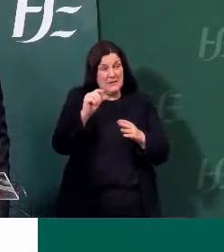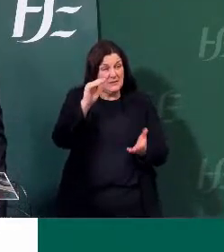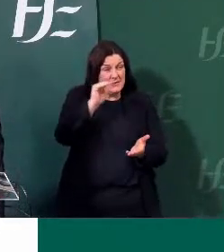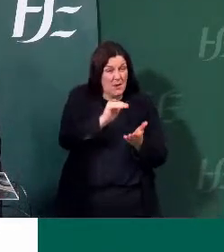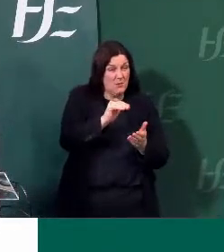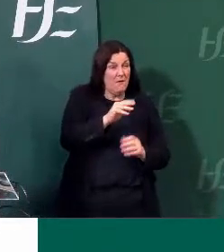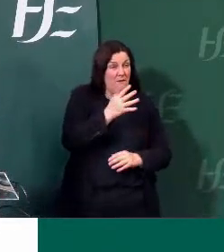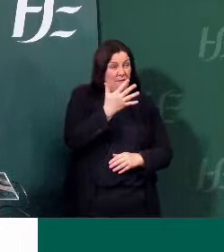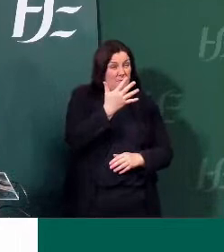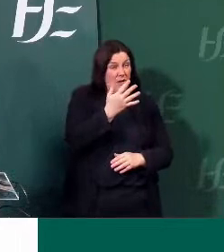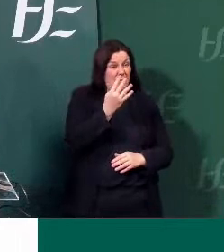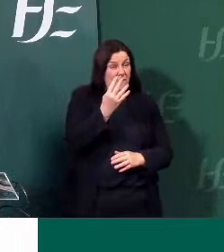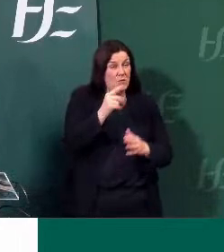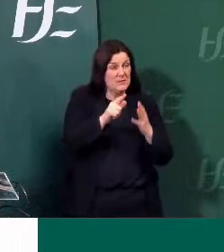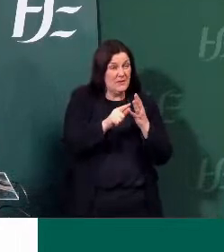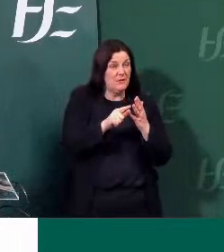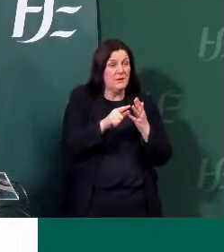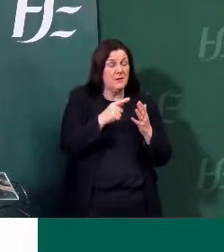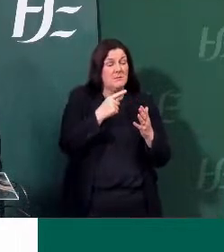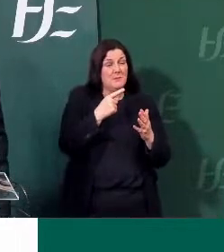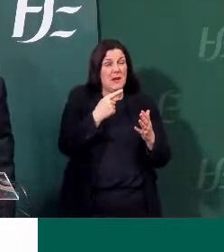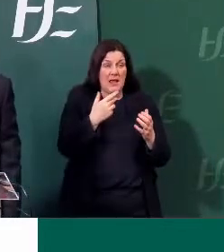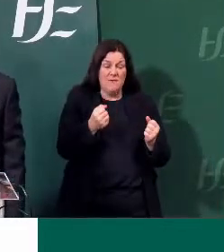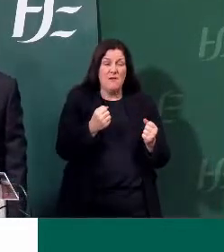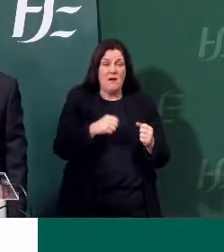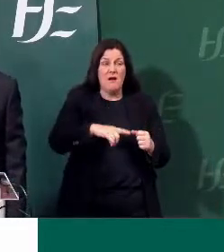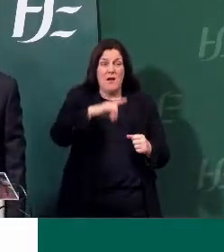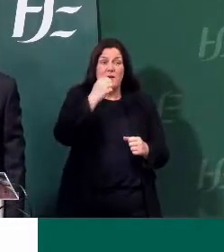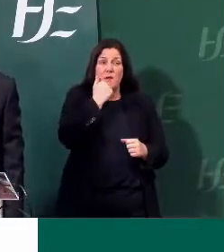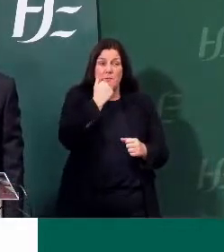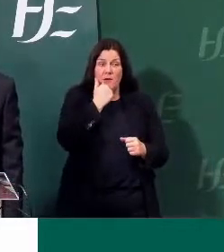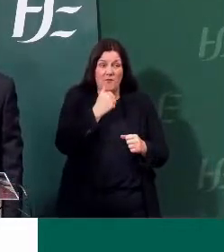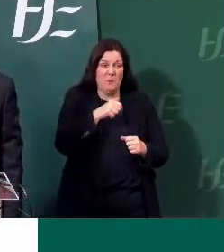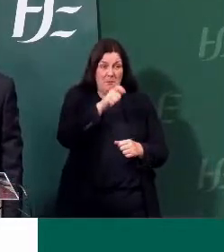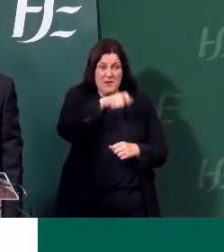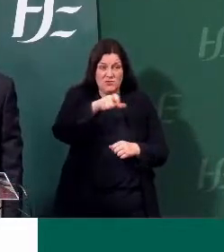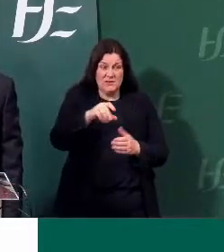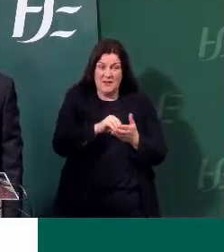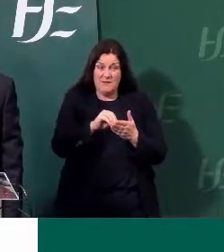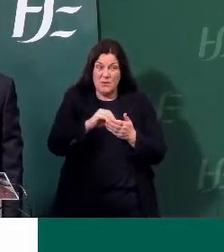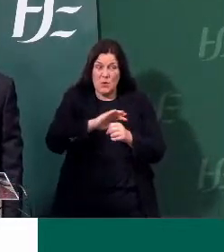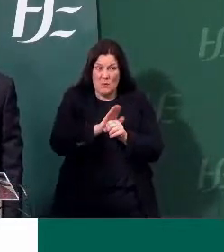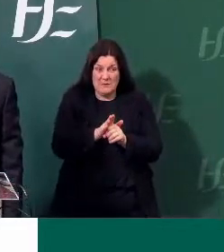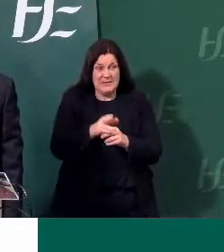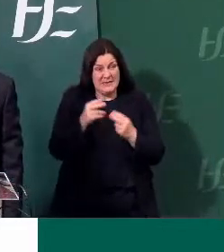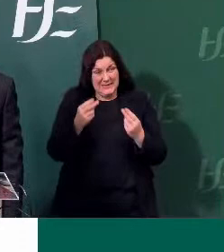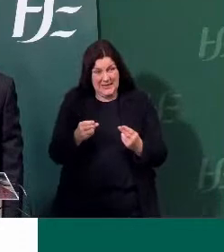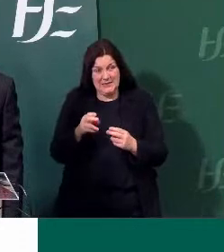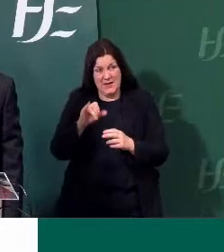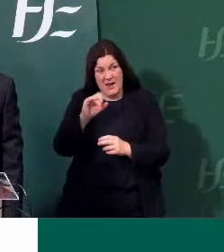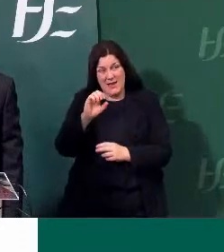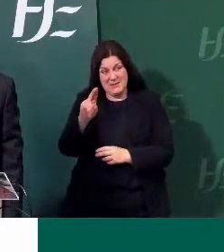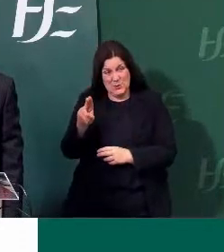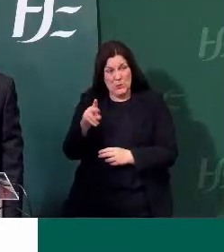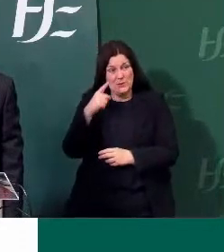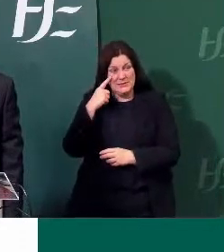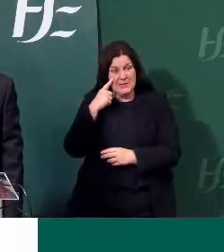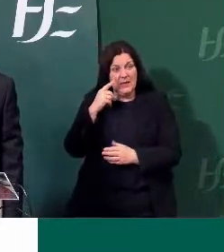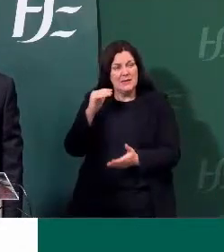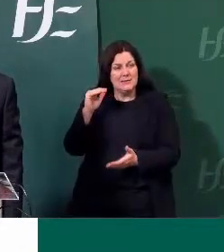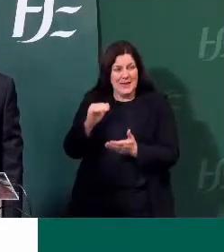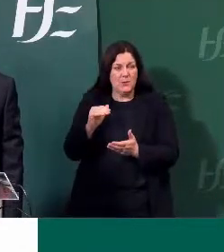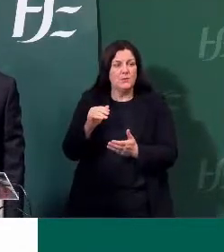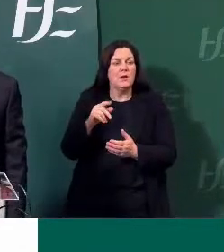Still very high number of patients with COVID, although who need care in a special environment. And ICU admissions down a